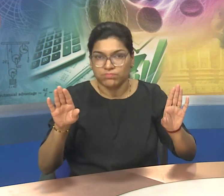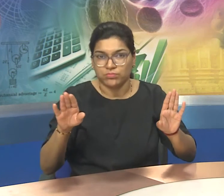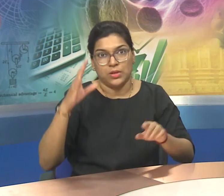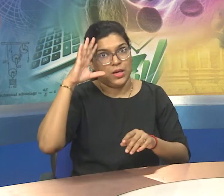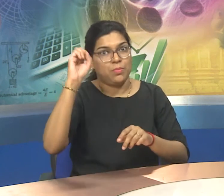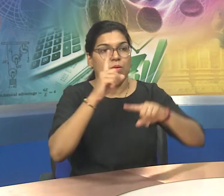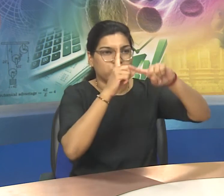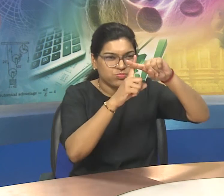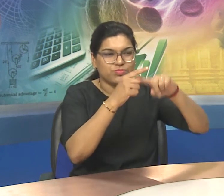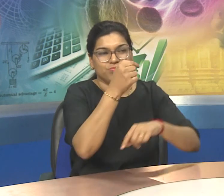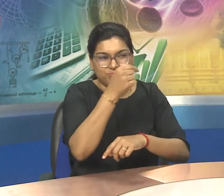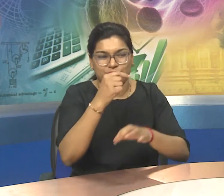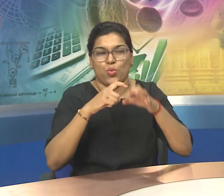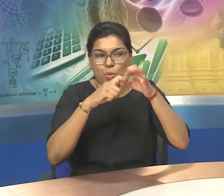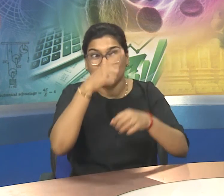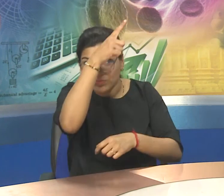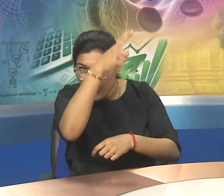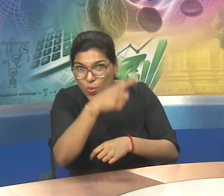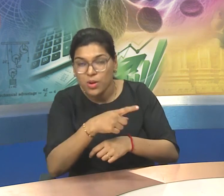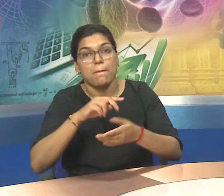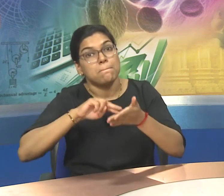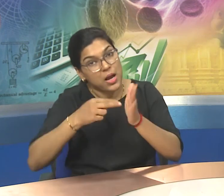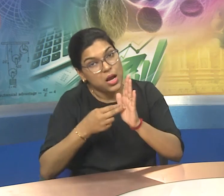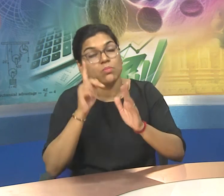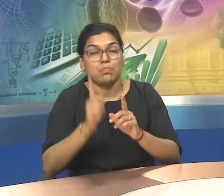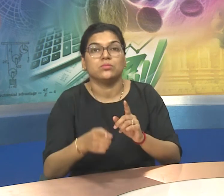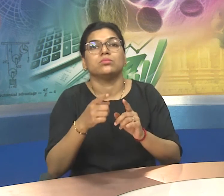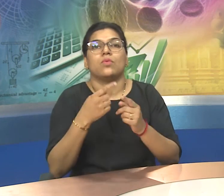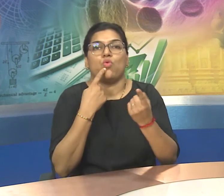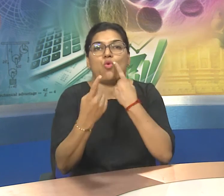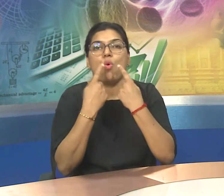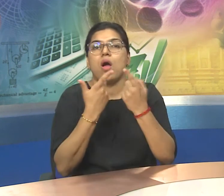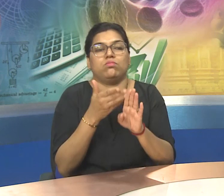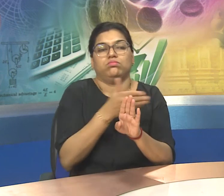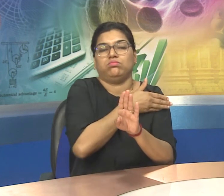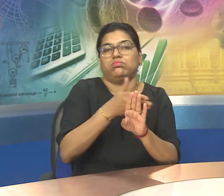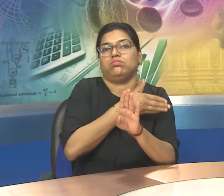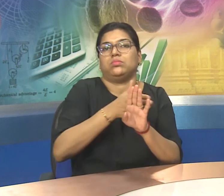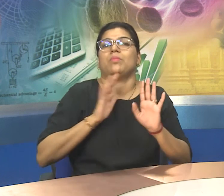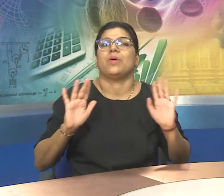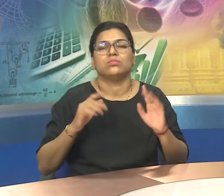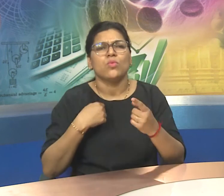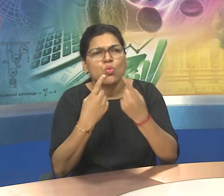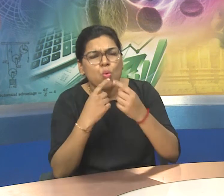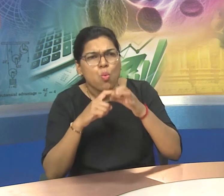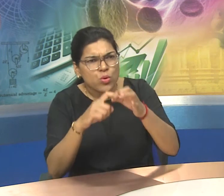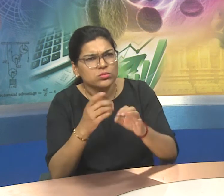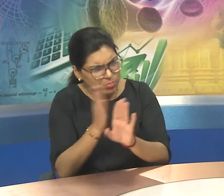interrogative sentences. So, positive, negative, and to question statements. These